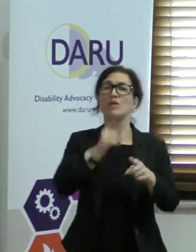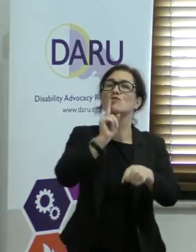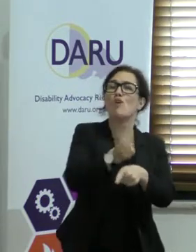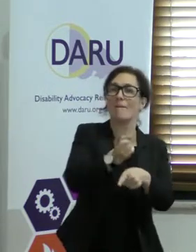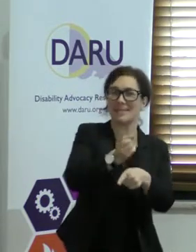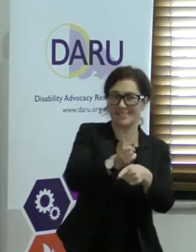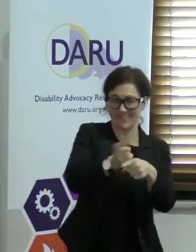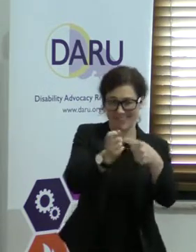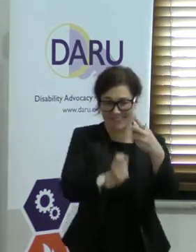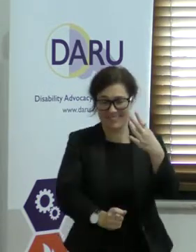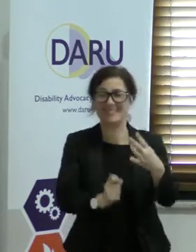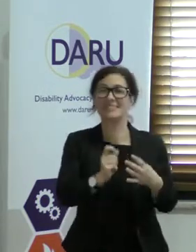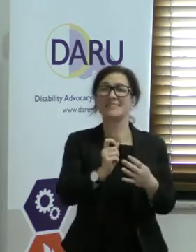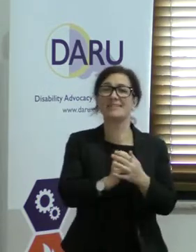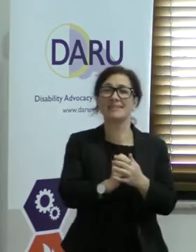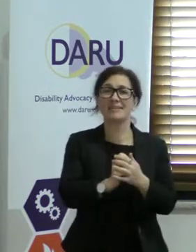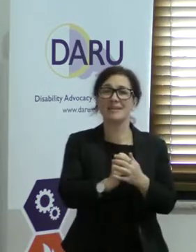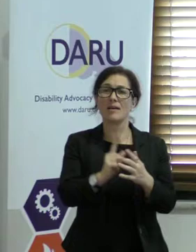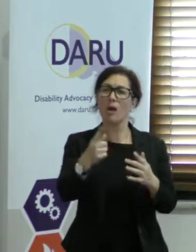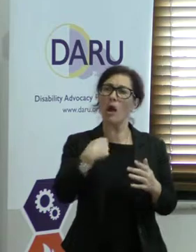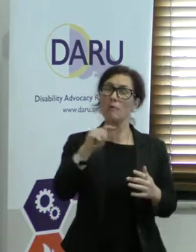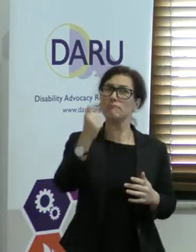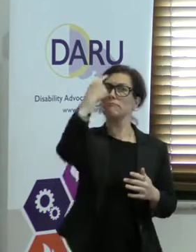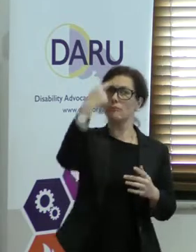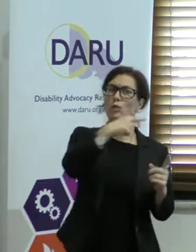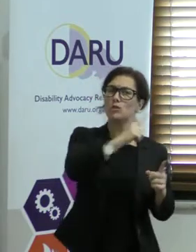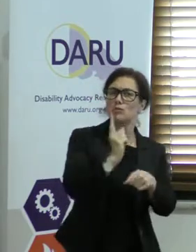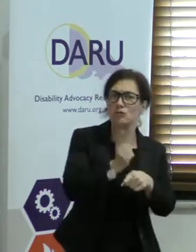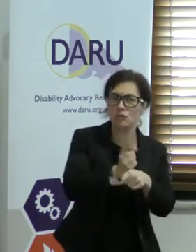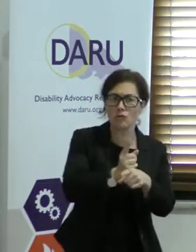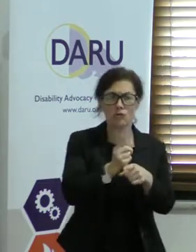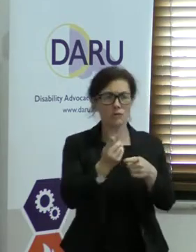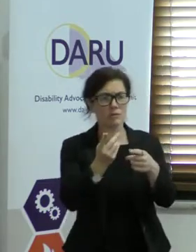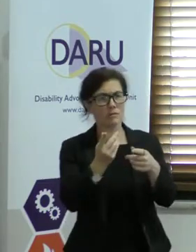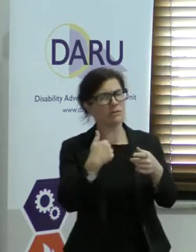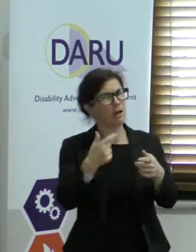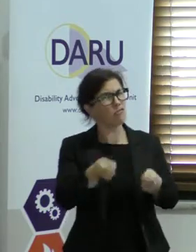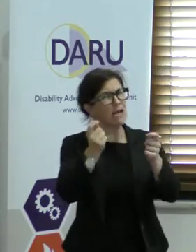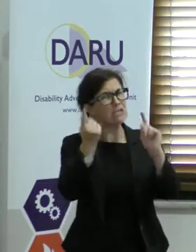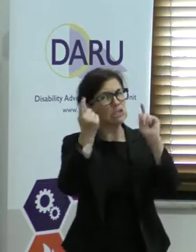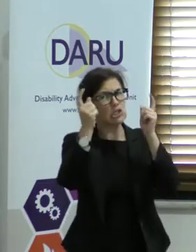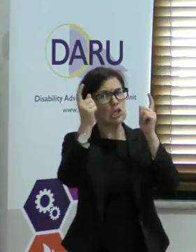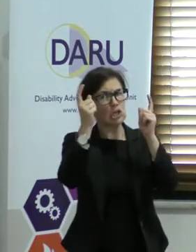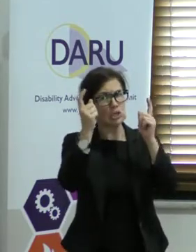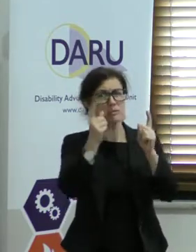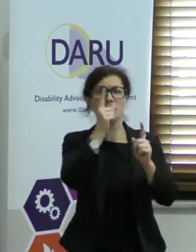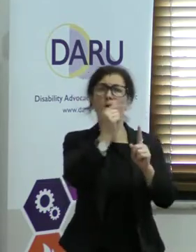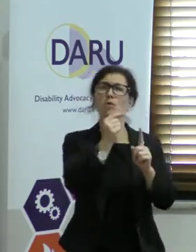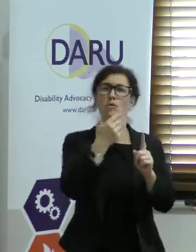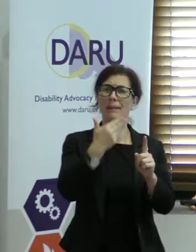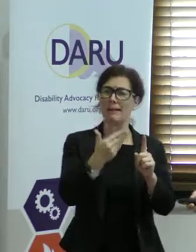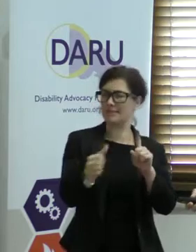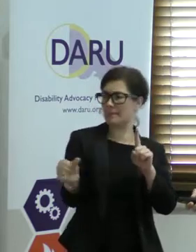comments, but there's a couple of things here that is concerns. If we could go back